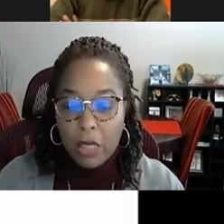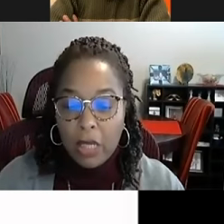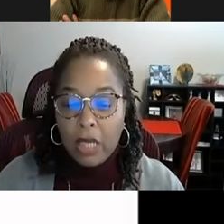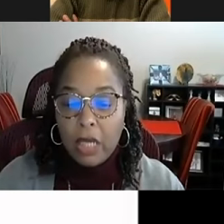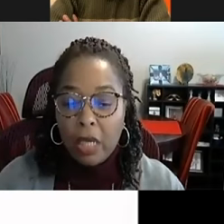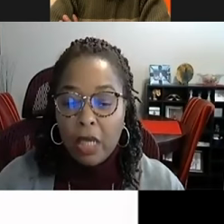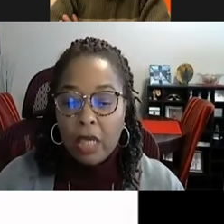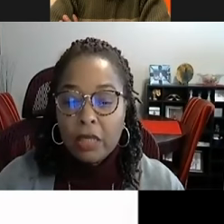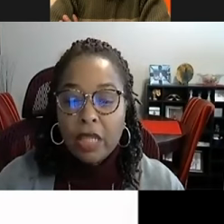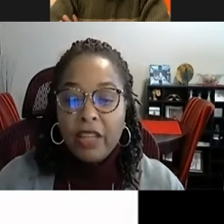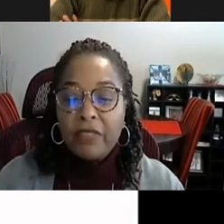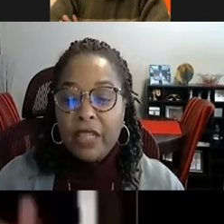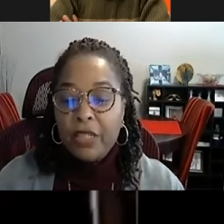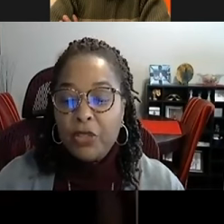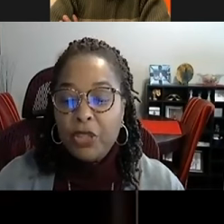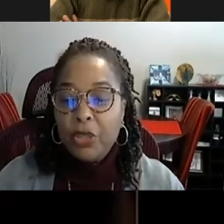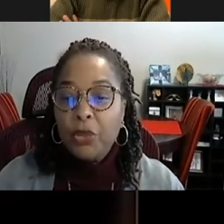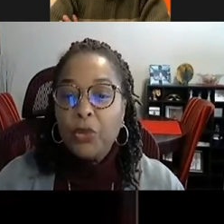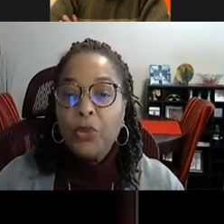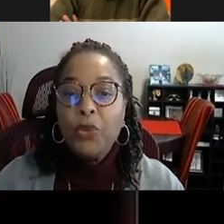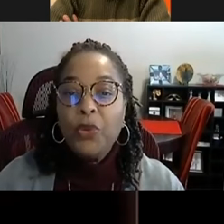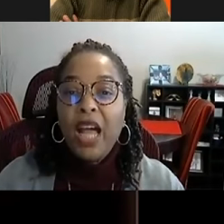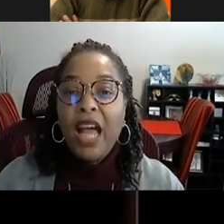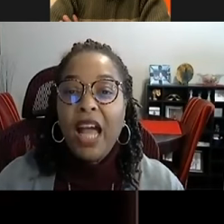brought us. Facing the